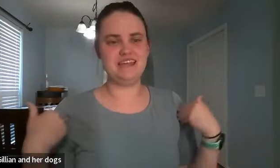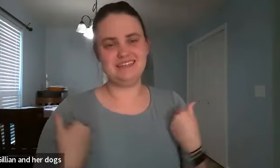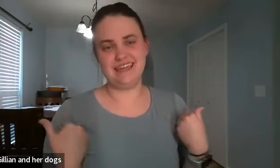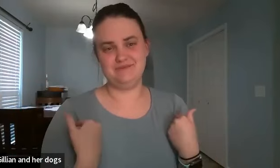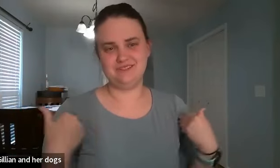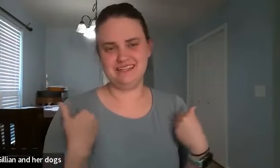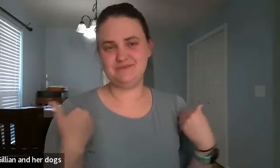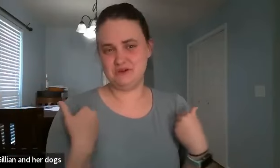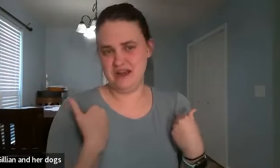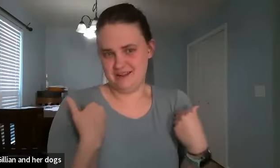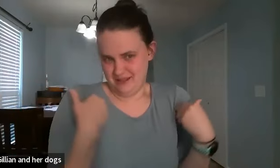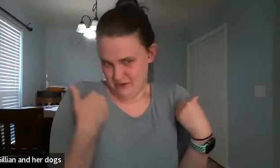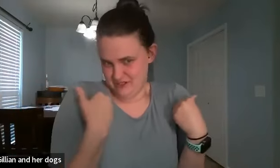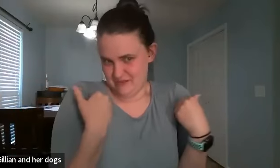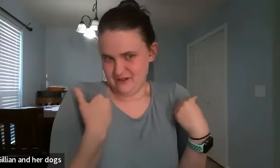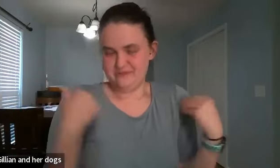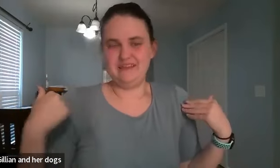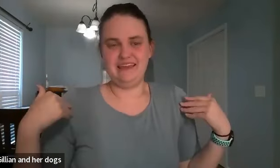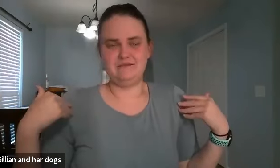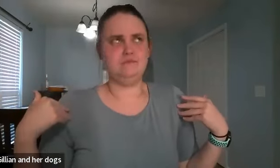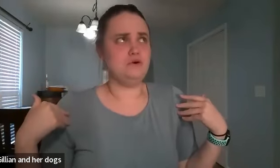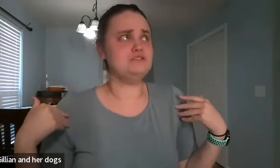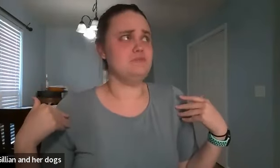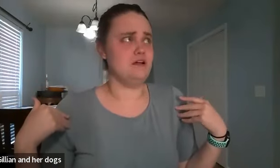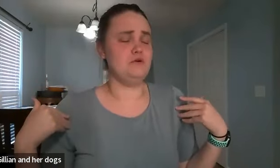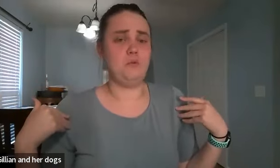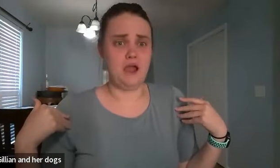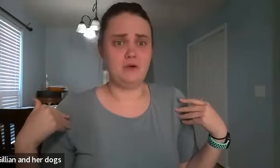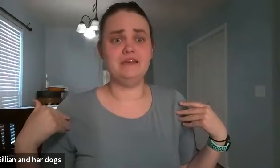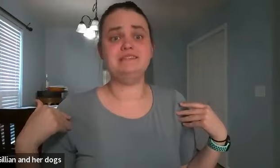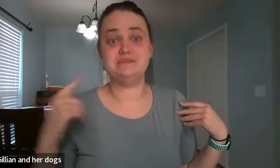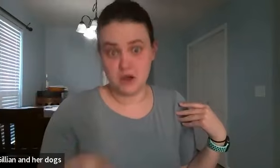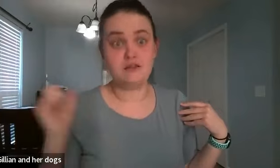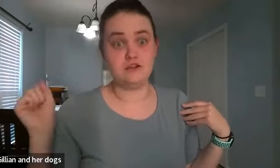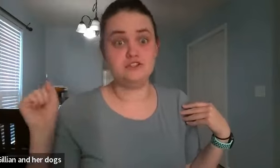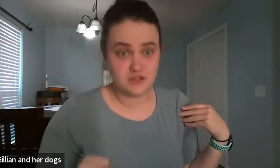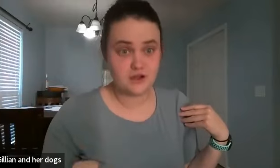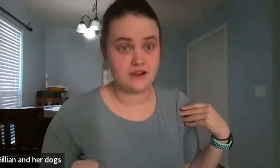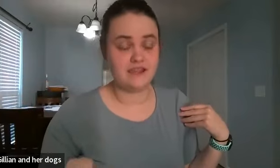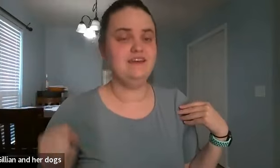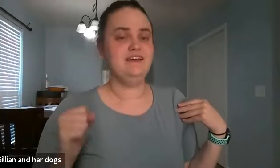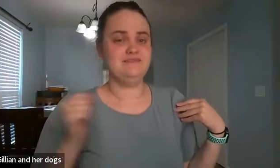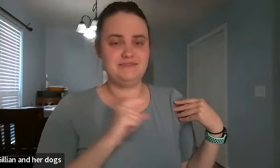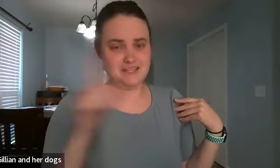it's animals. Like it's more like more smaller, but like more smaller. Wow, it's smaller. Sorry, that's